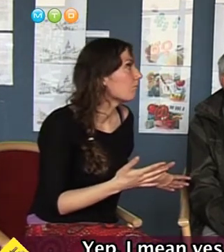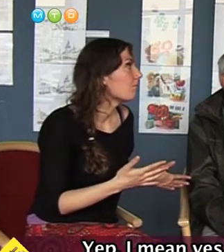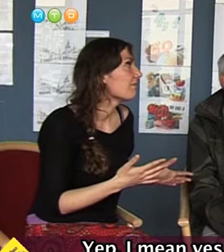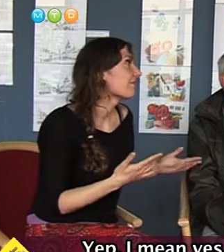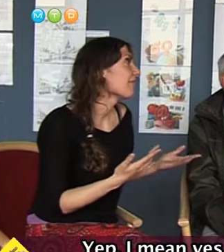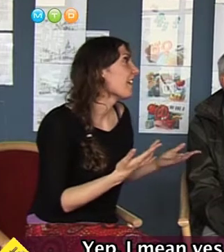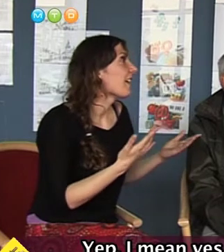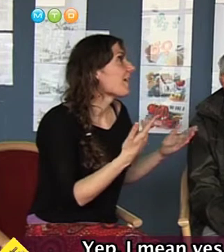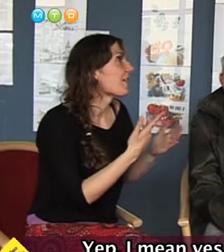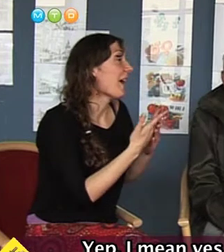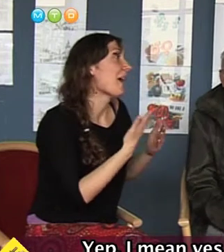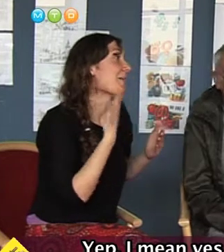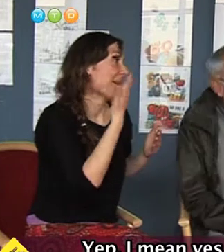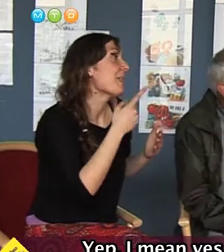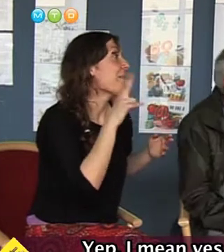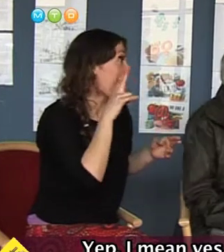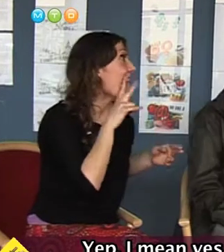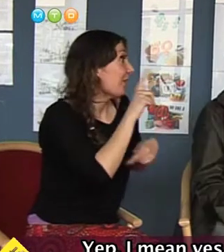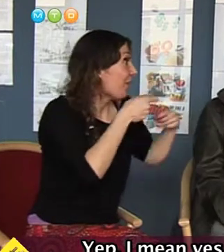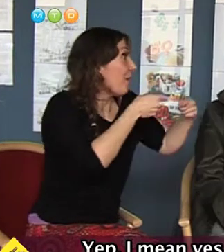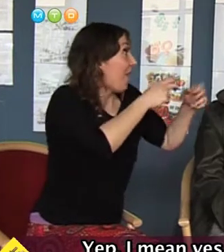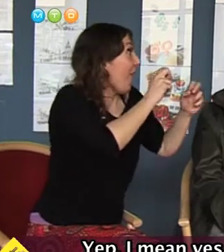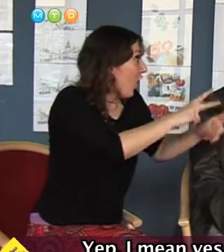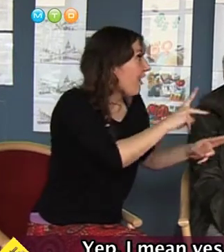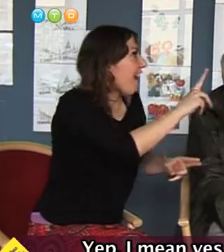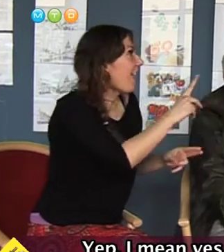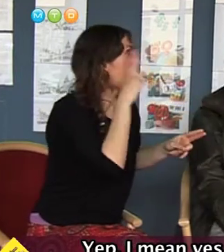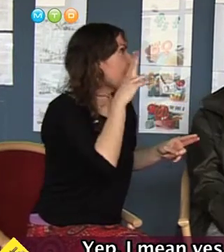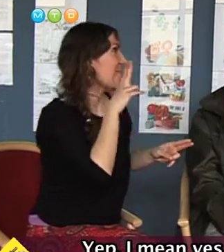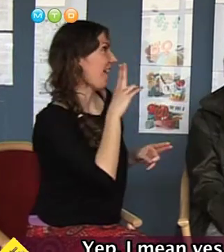They don't have to cooperate with me as well.